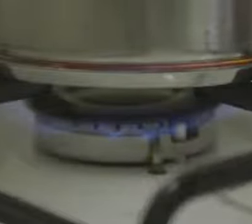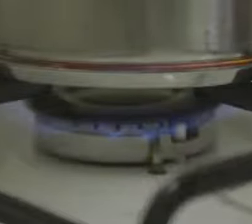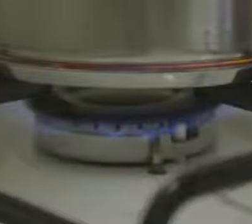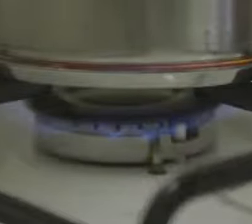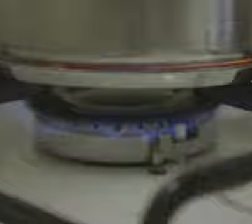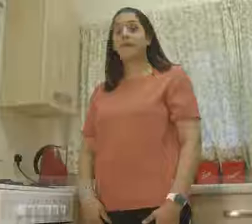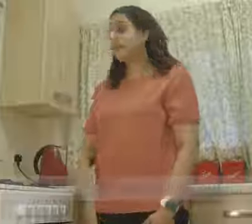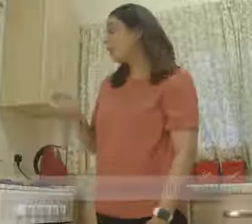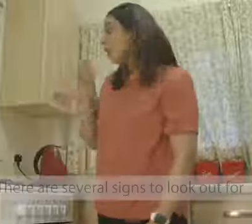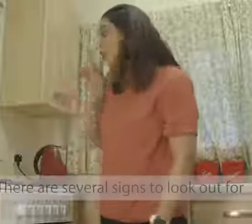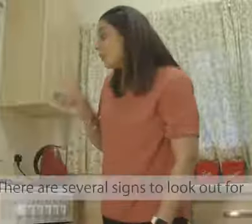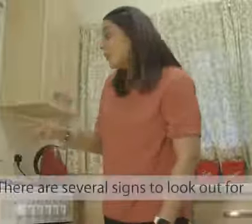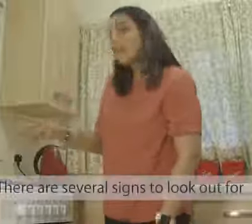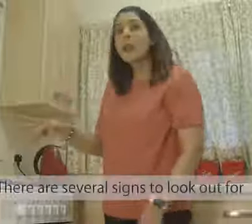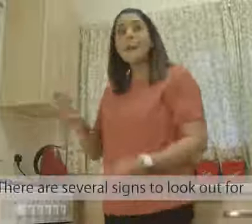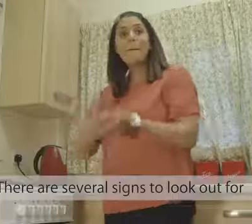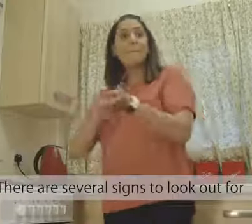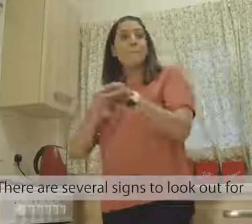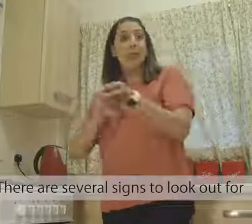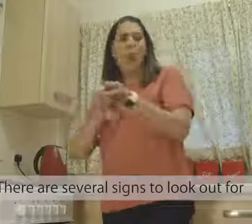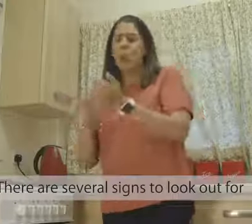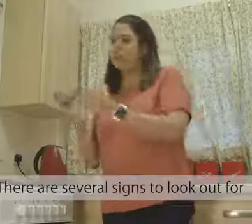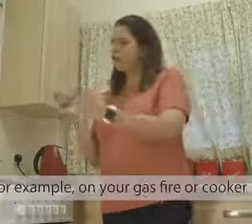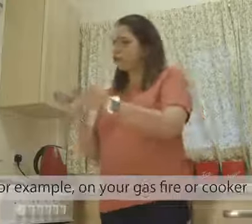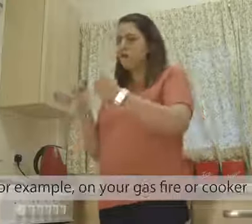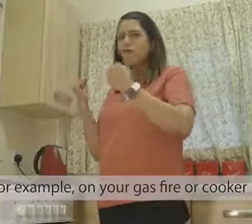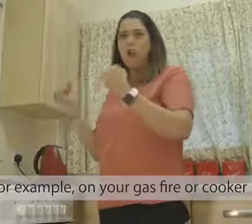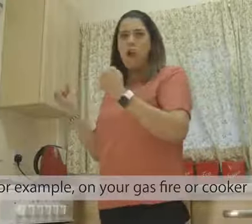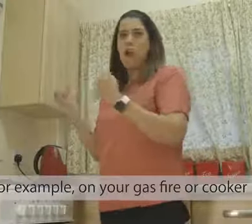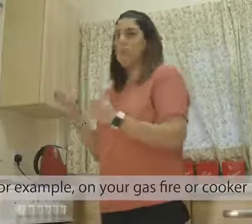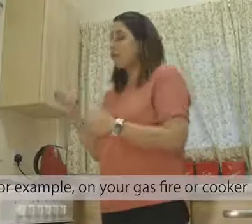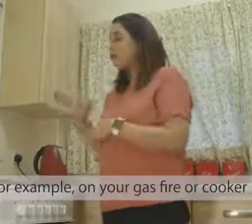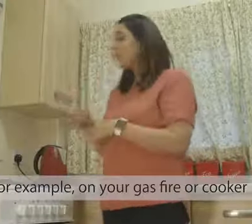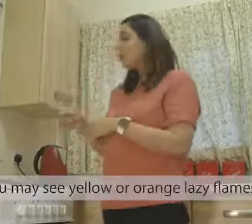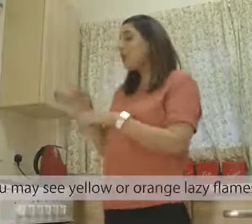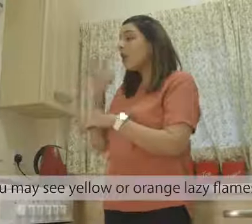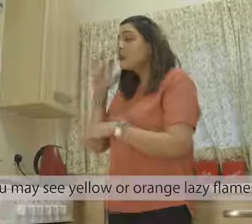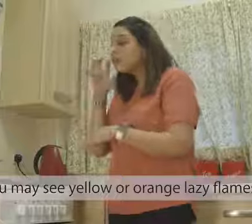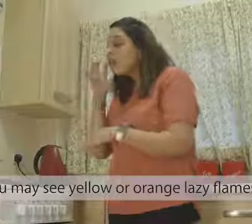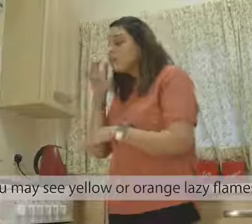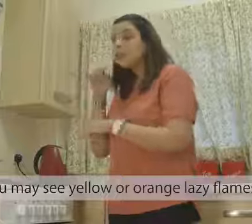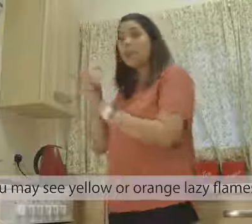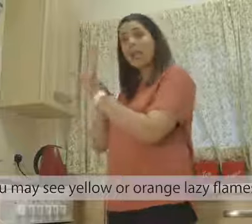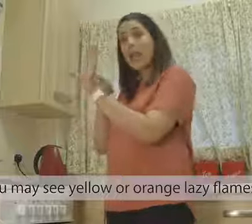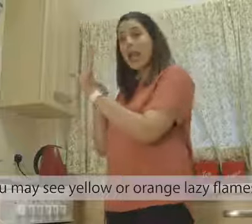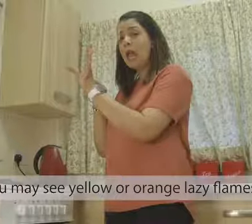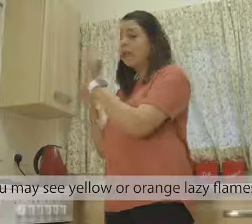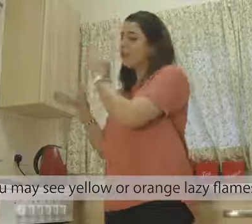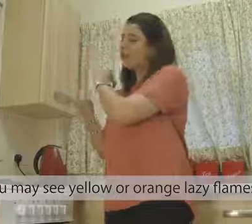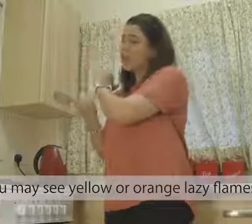There are several signs to look out for. For example, on your gas fire or cooker, you may see yellow or orange lazy flames